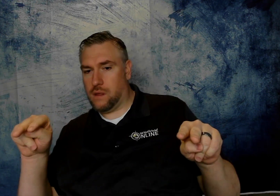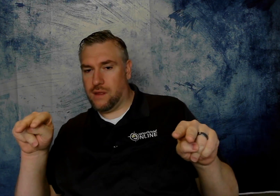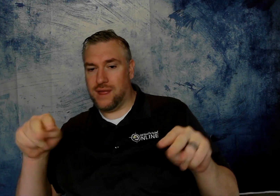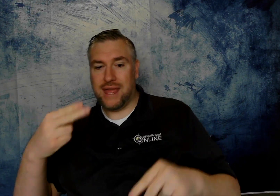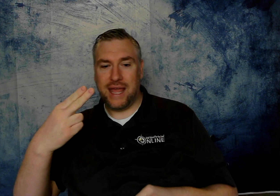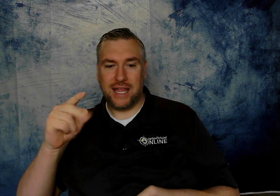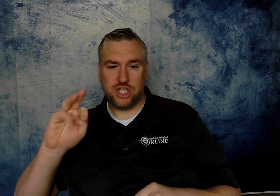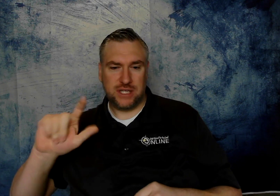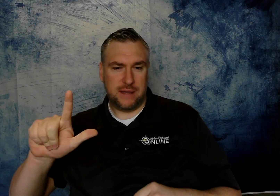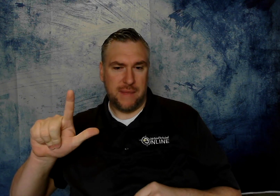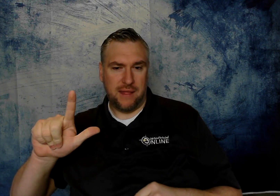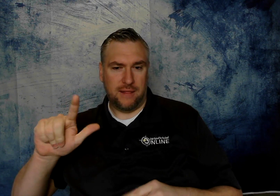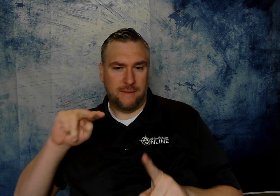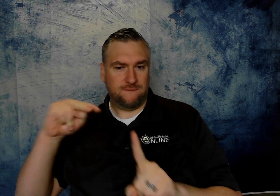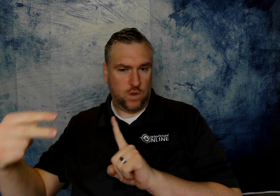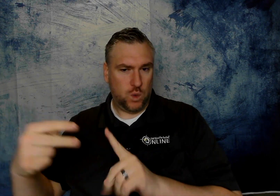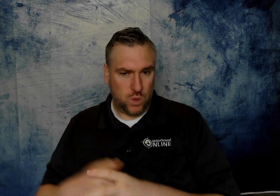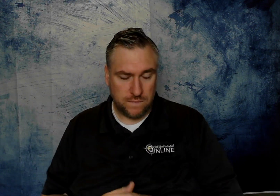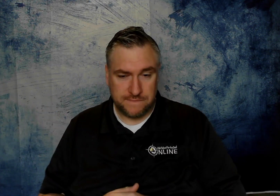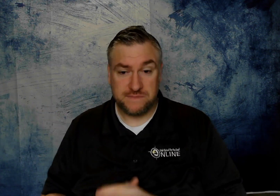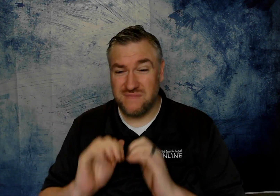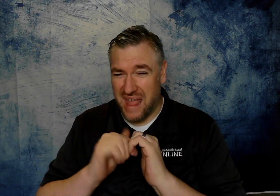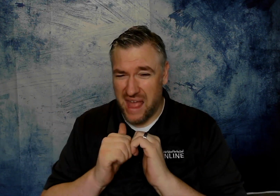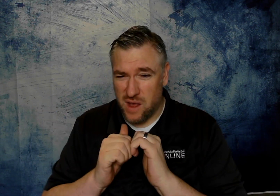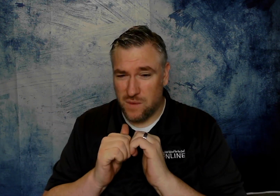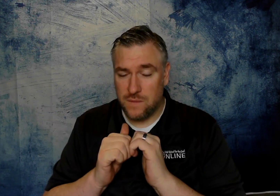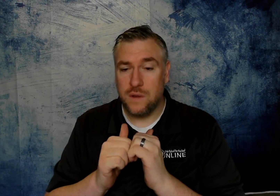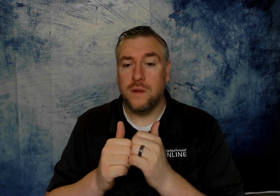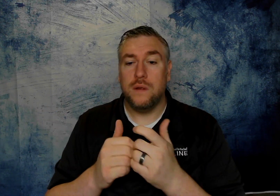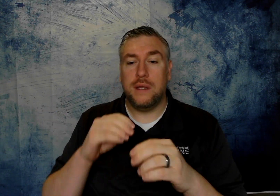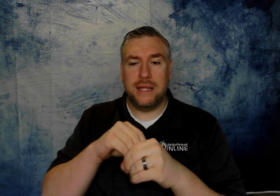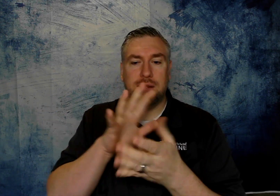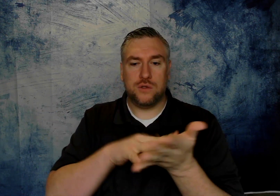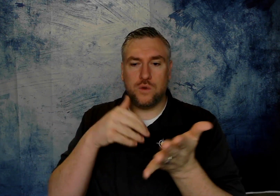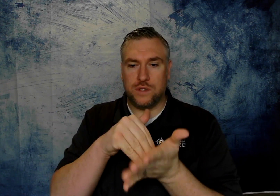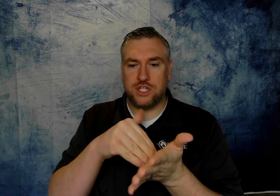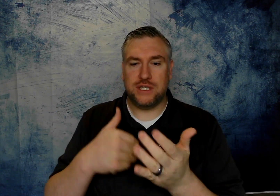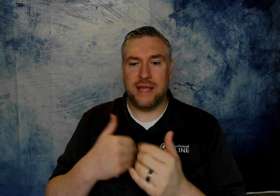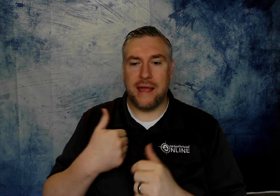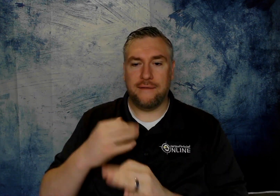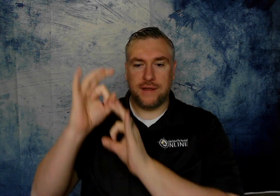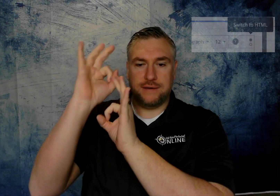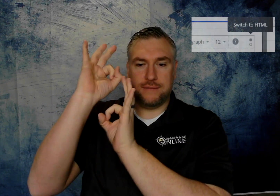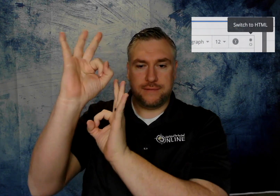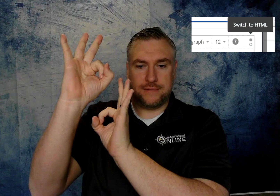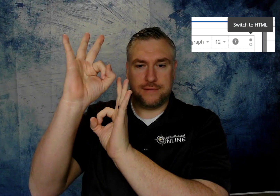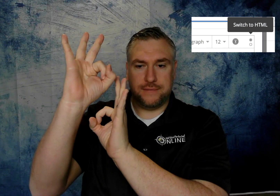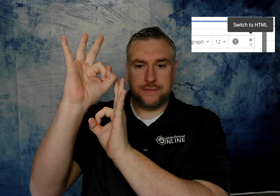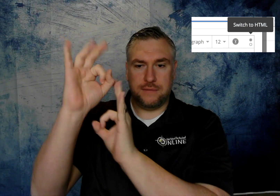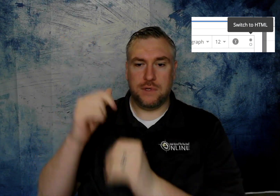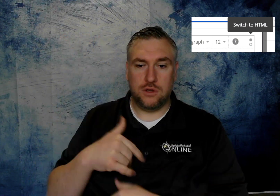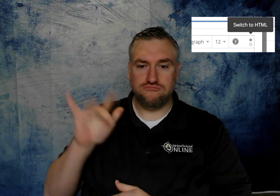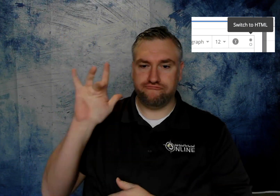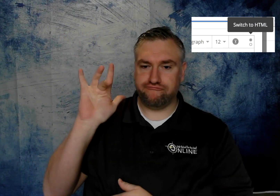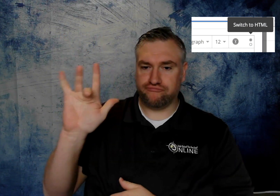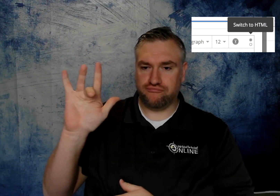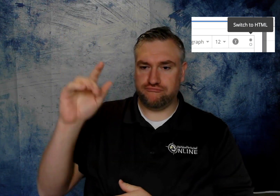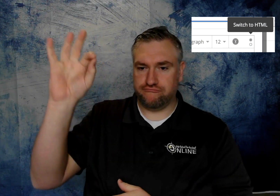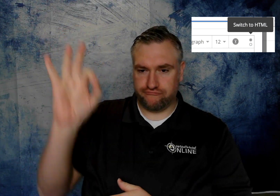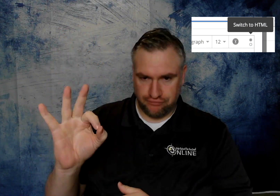view. You need to switch over to the HTML view. How? In Schoology, there's 2 dots. And when you click